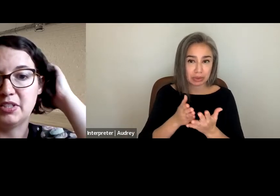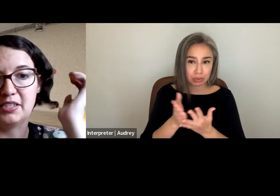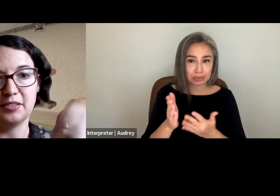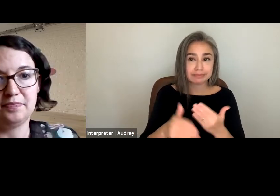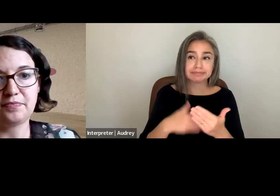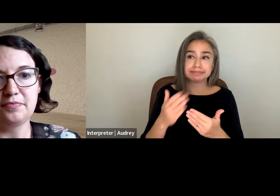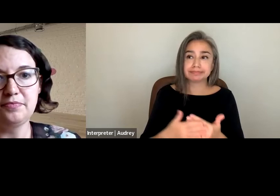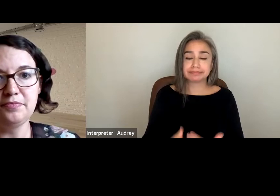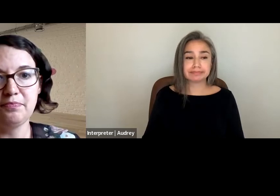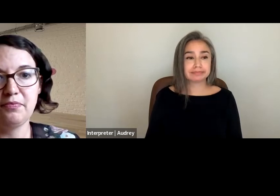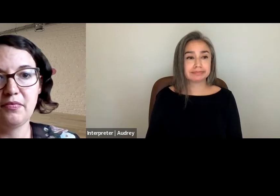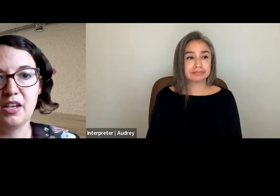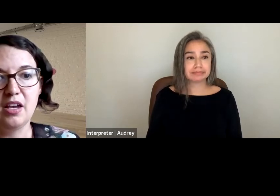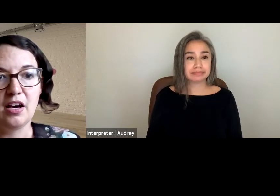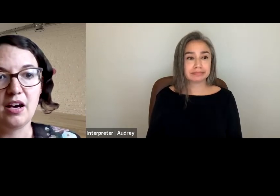slide, please.